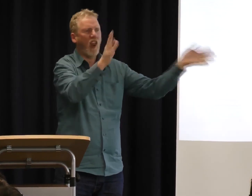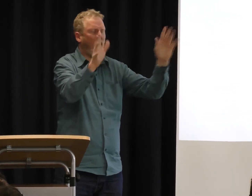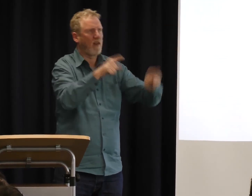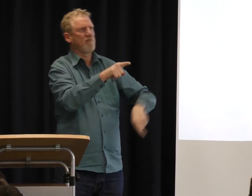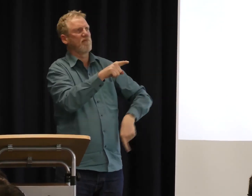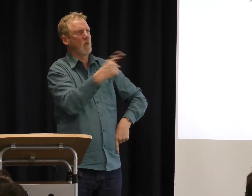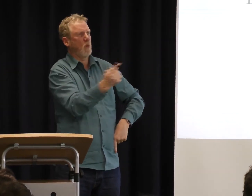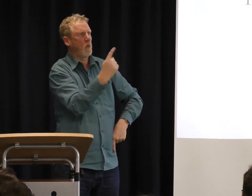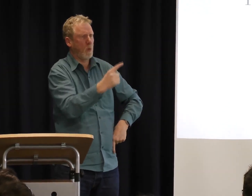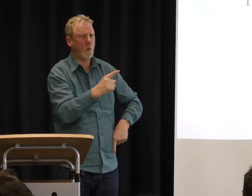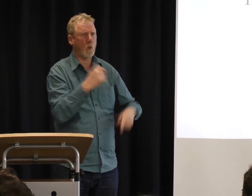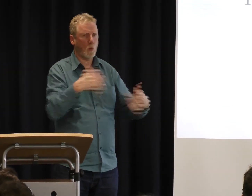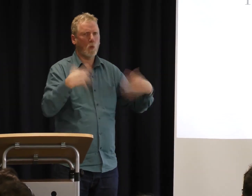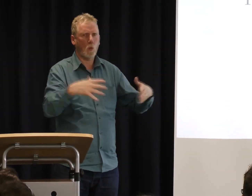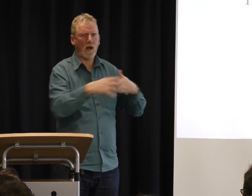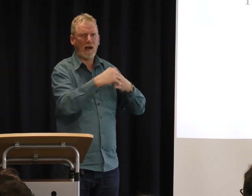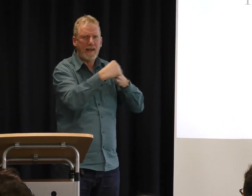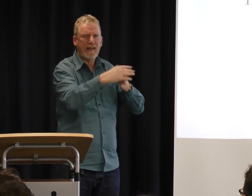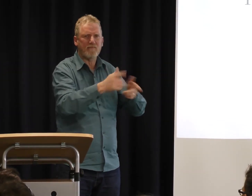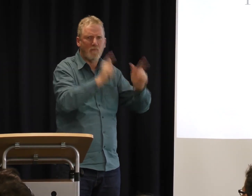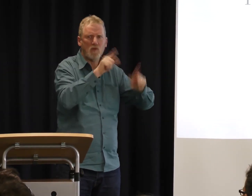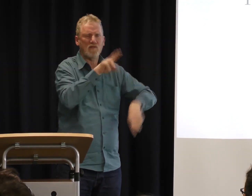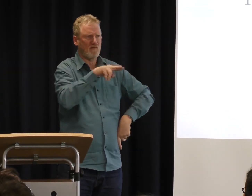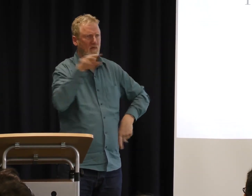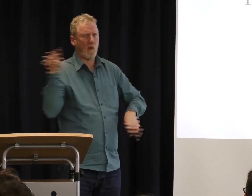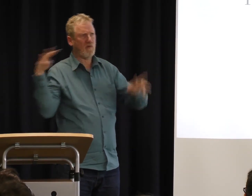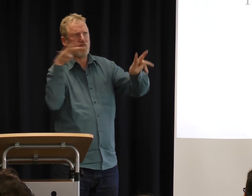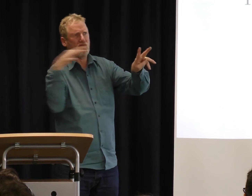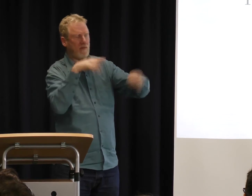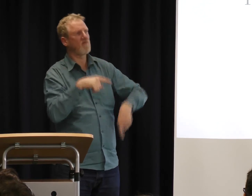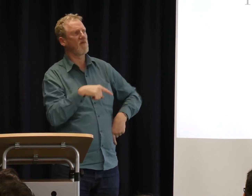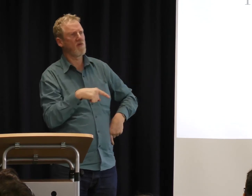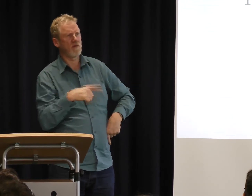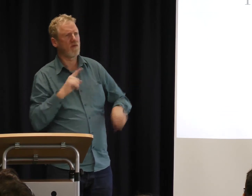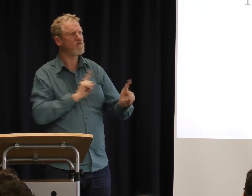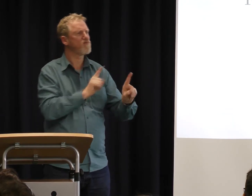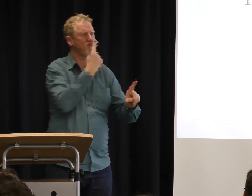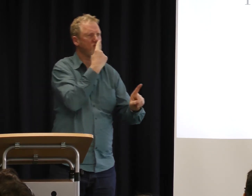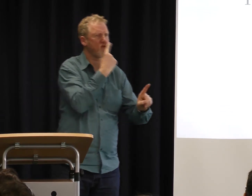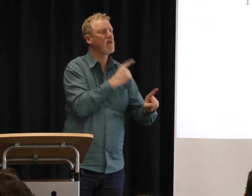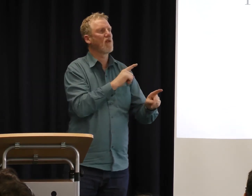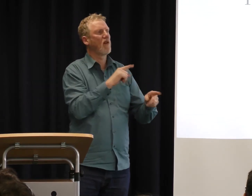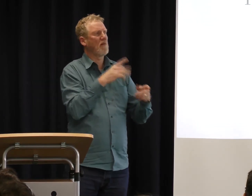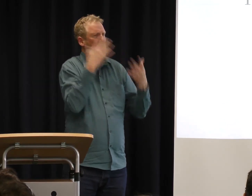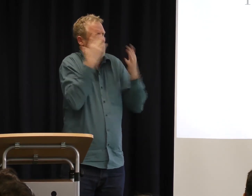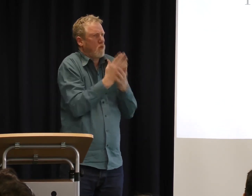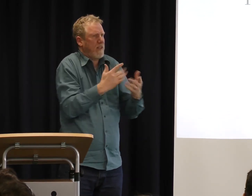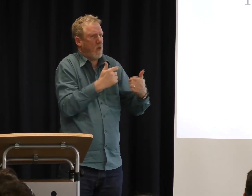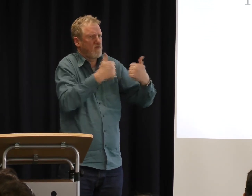established, over at Jolimont in the social scene. And he was a great leader. He had garnered a lot of respect in the deaf community. I